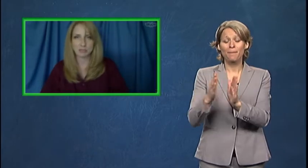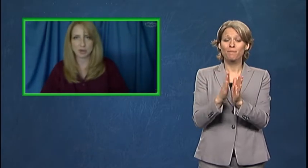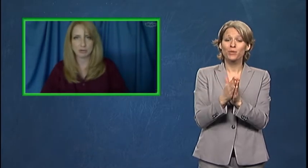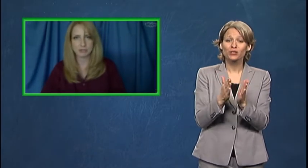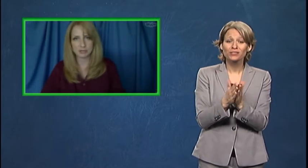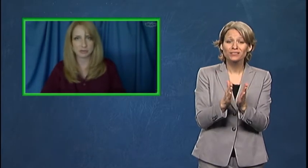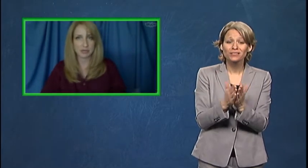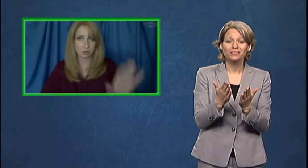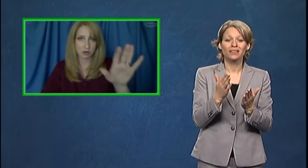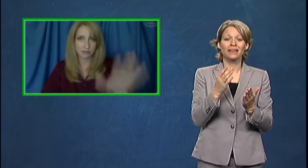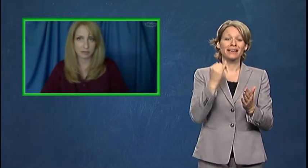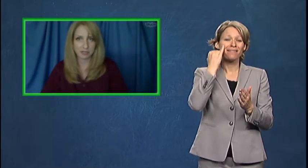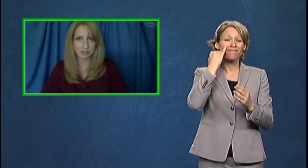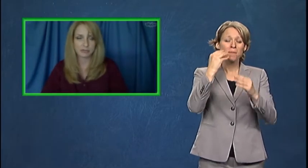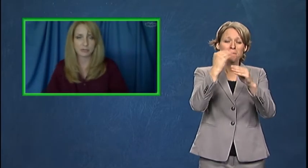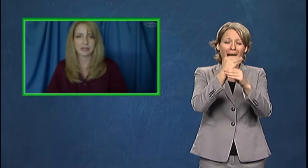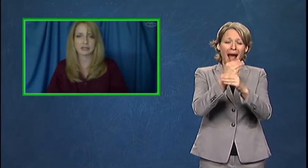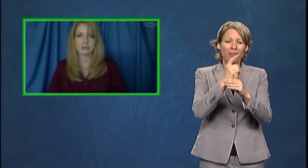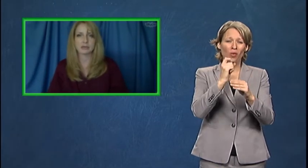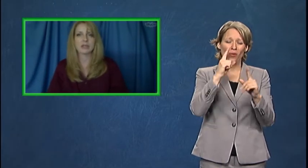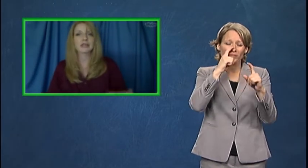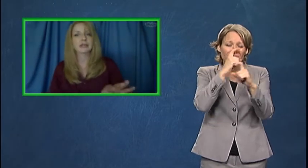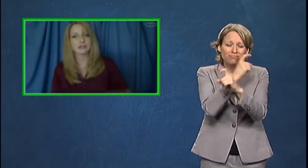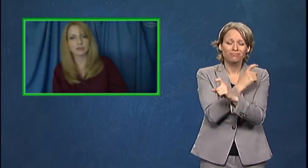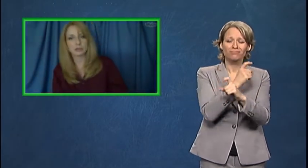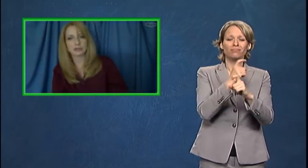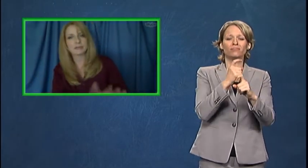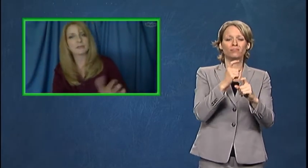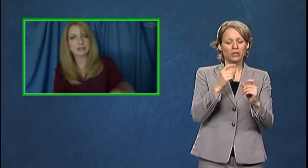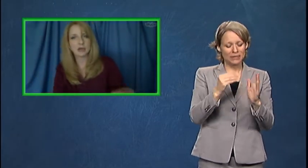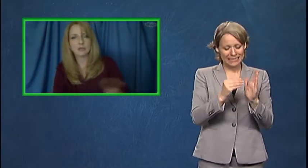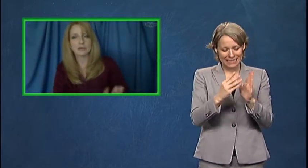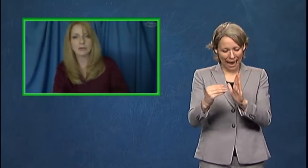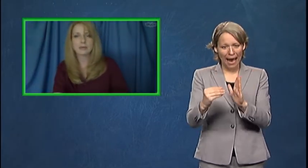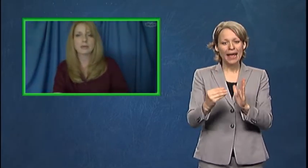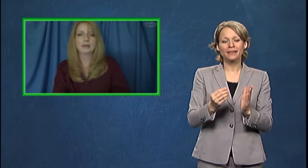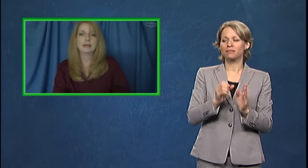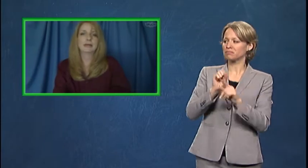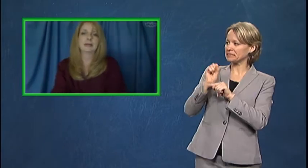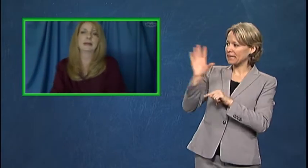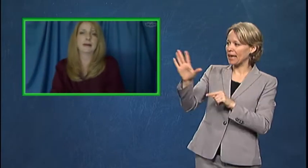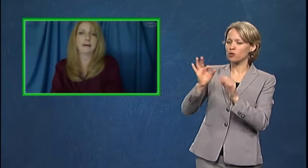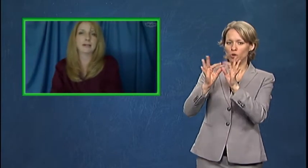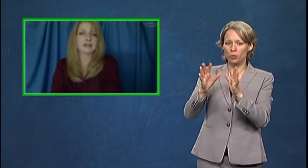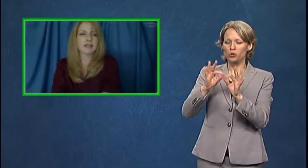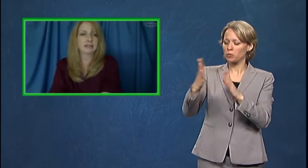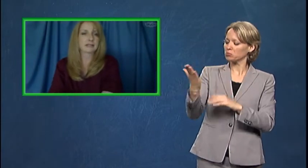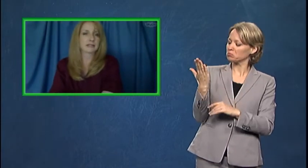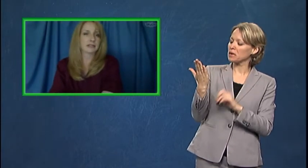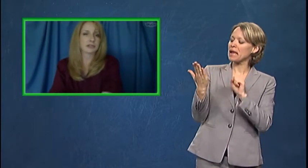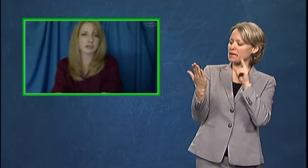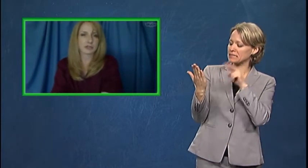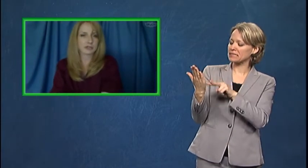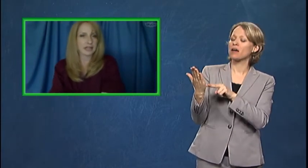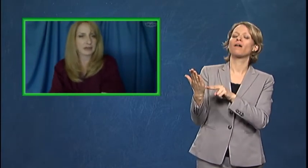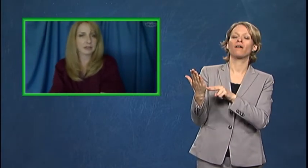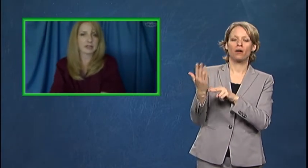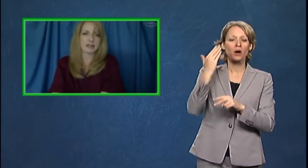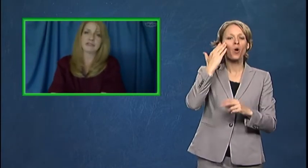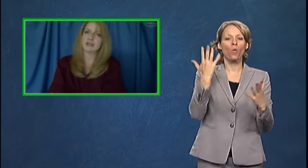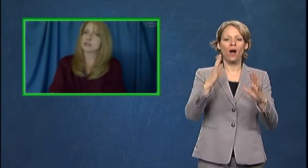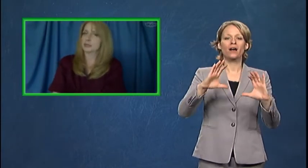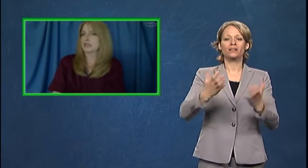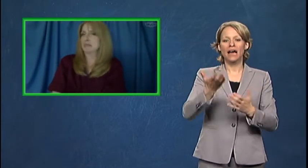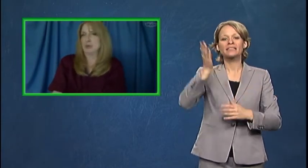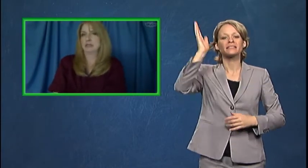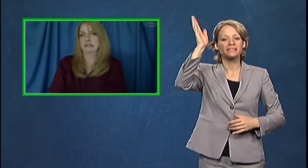see the problems that are being worked from the textbook as we're interpreting. It's helpful. The next interpreter standard that I